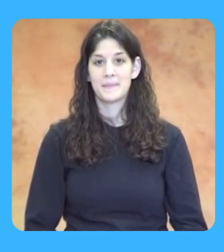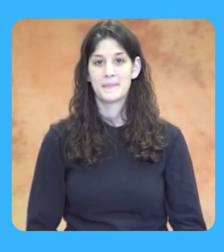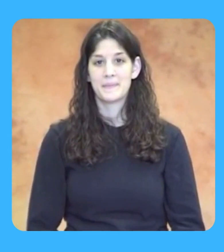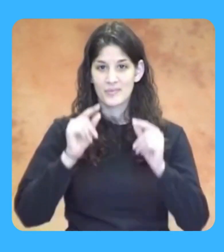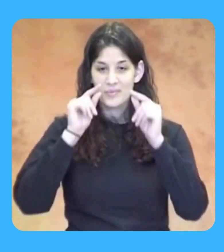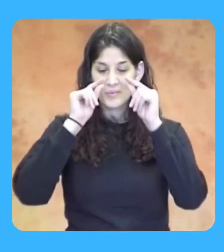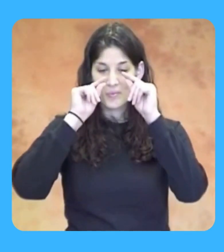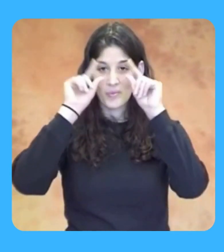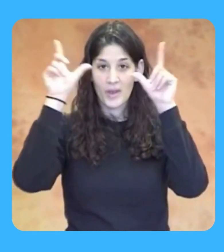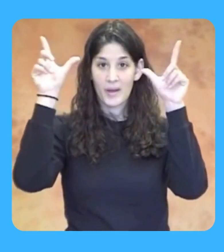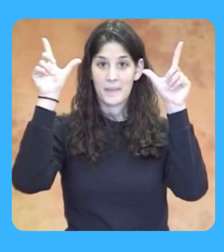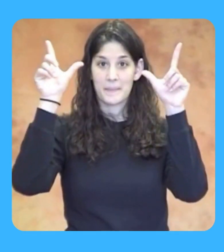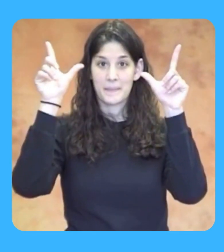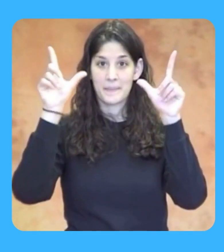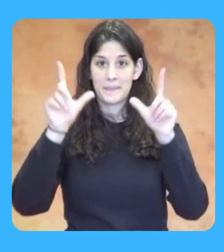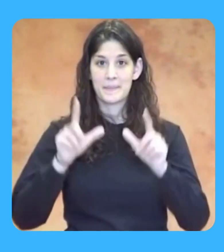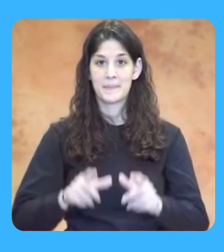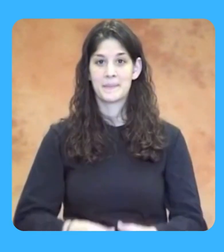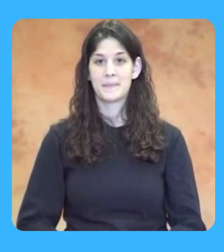Wake up.